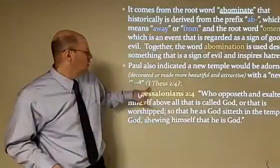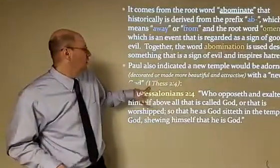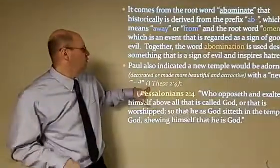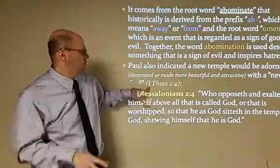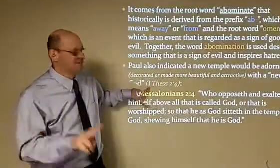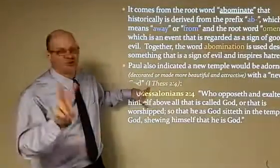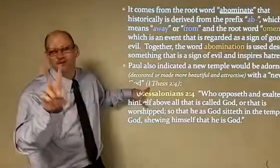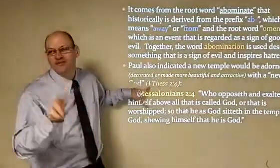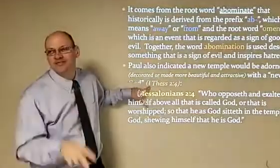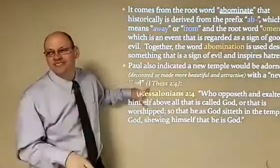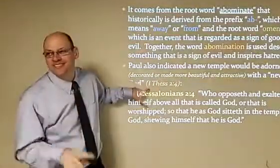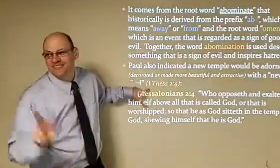2.